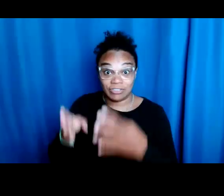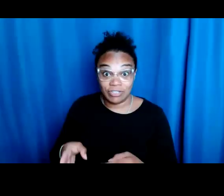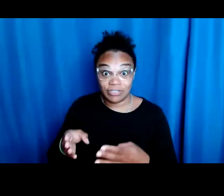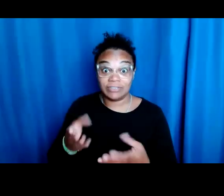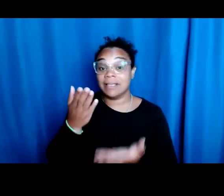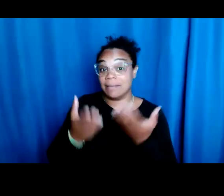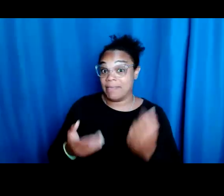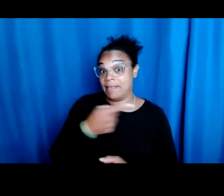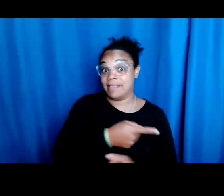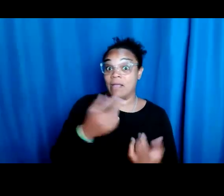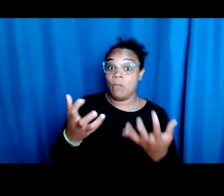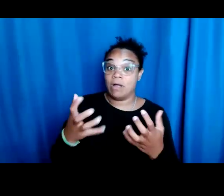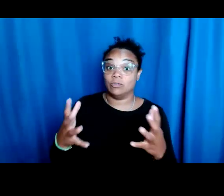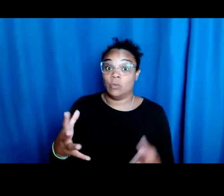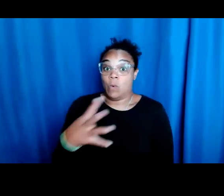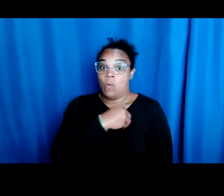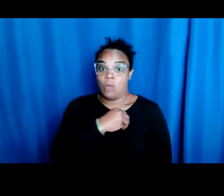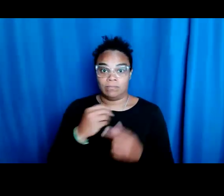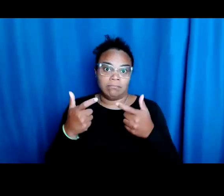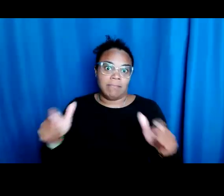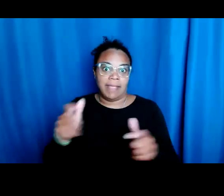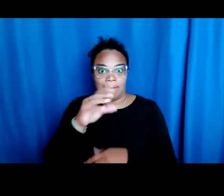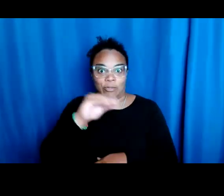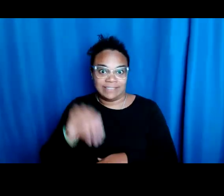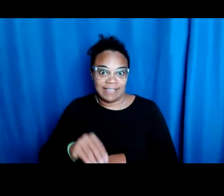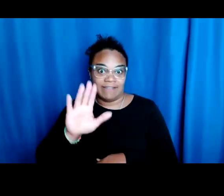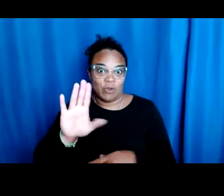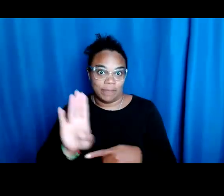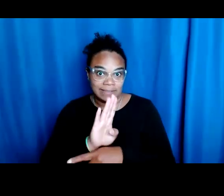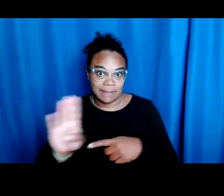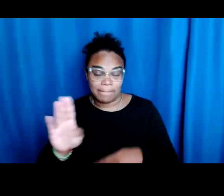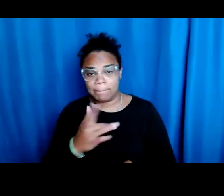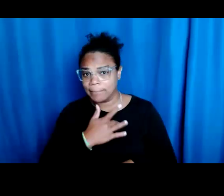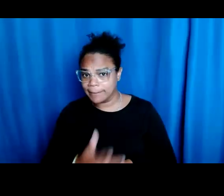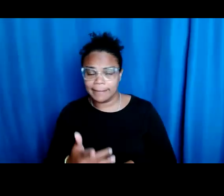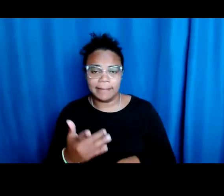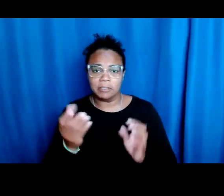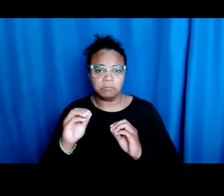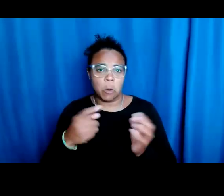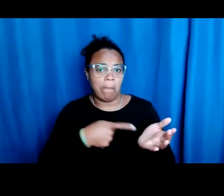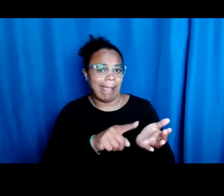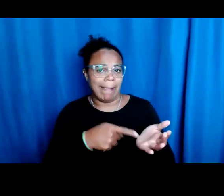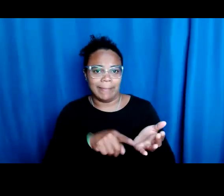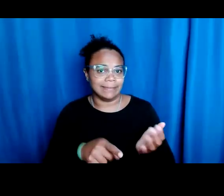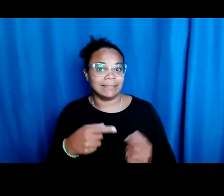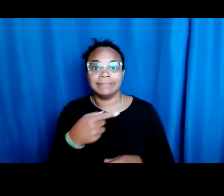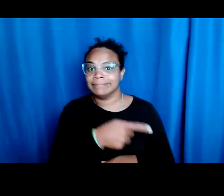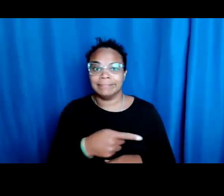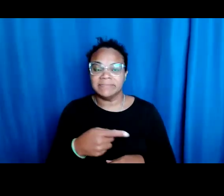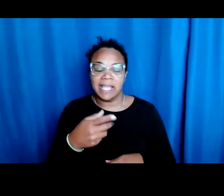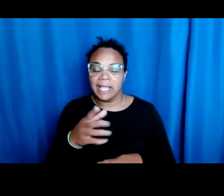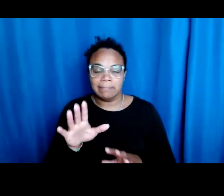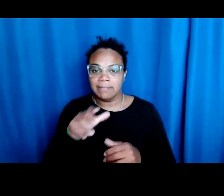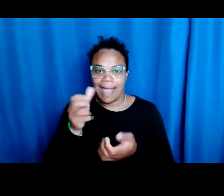ownership requirement of the business. Typically, there's no payments. Investors are seeking a share of